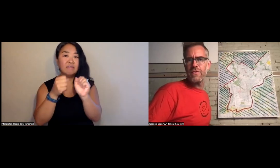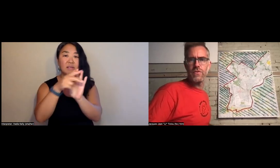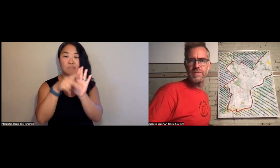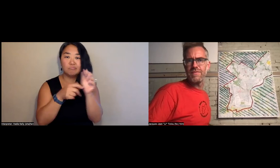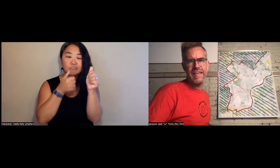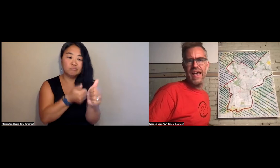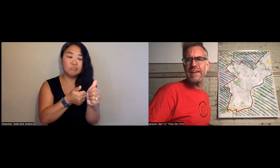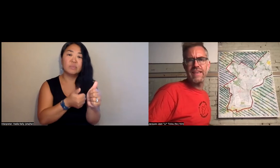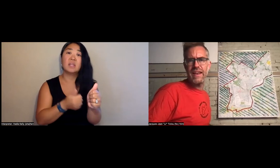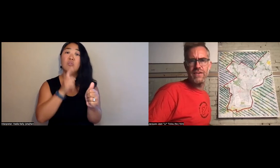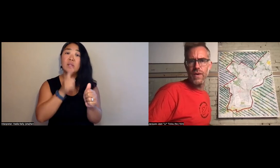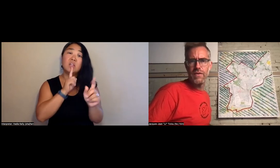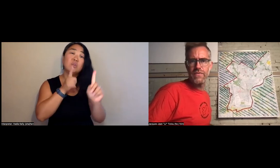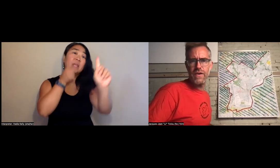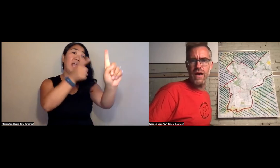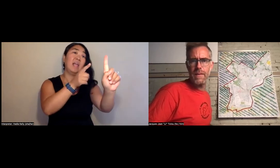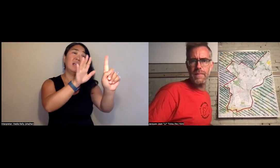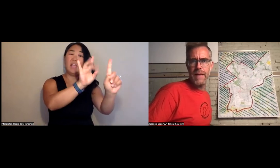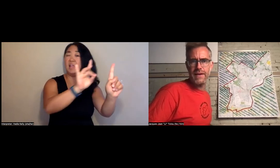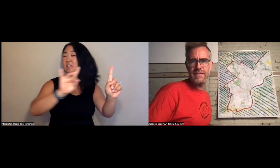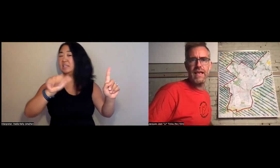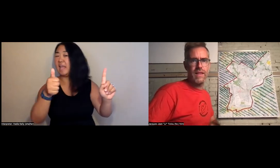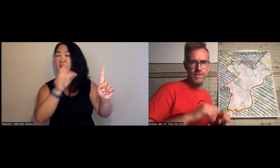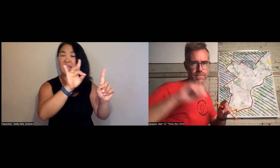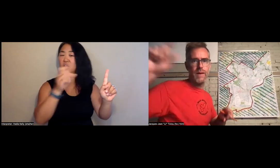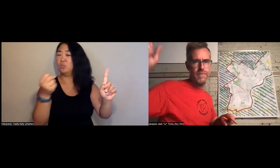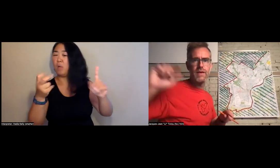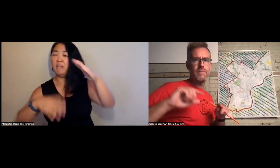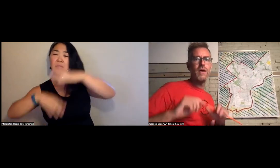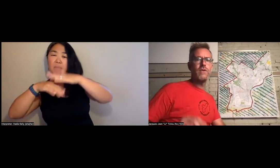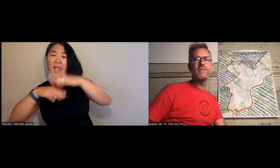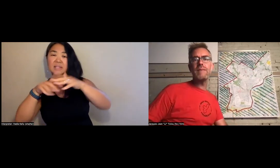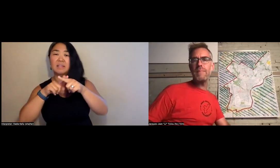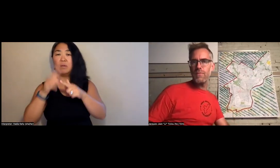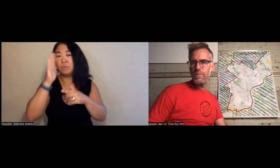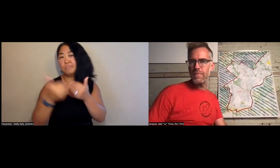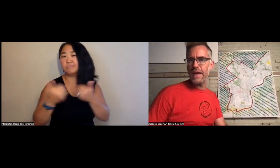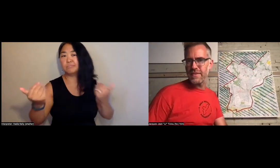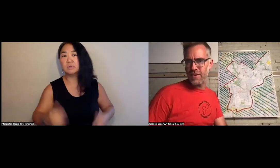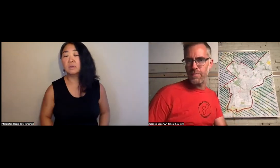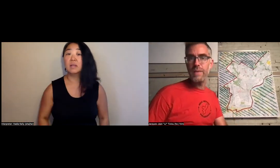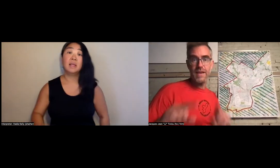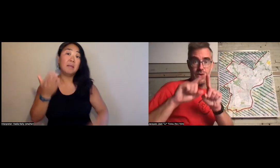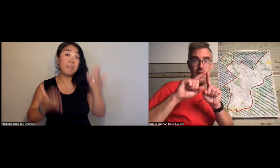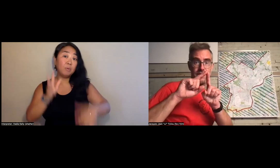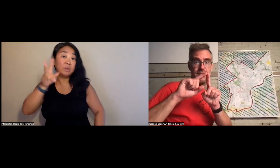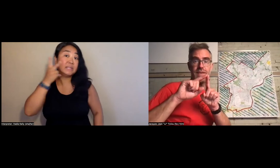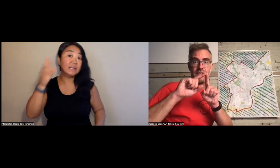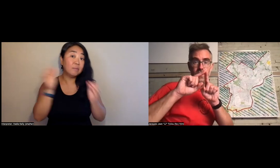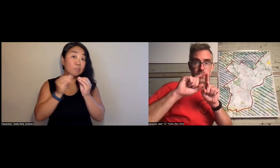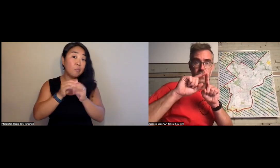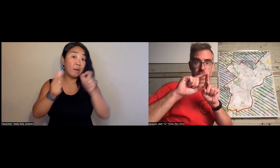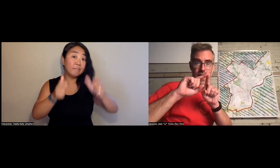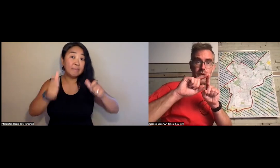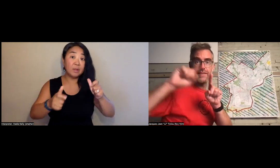we're aiming for groups of 8 to 10, 8 to 12 max, and then we'll split up. You'll see maybe more people at the start point because we will have some